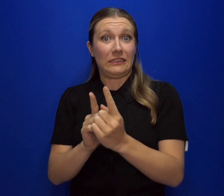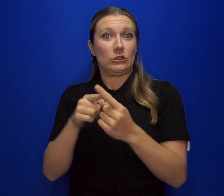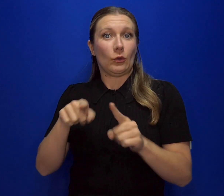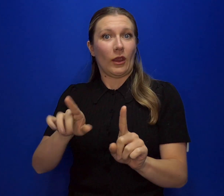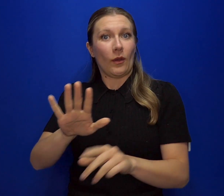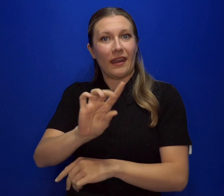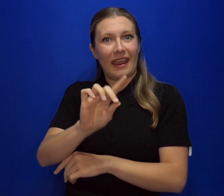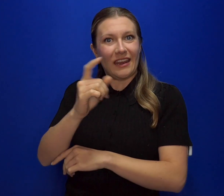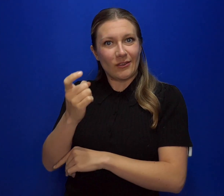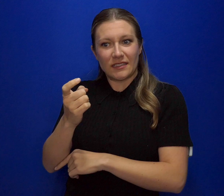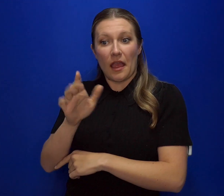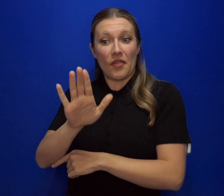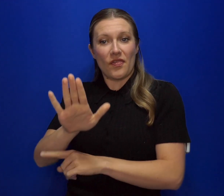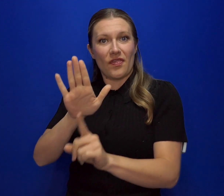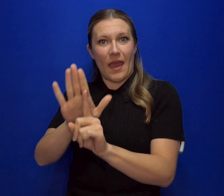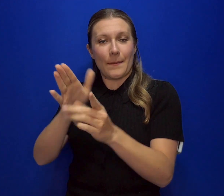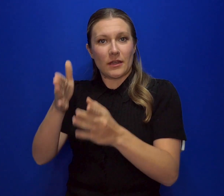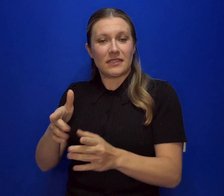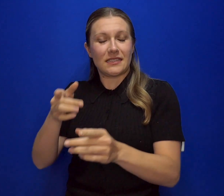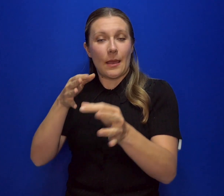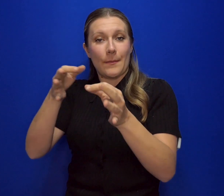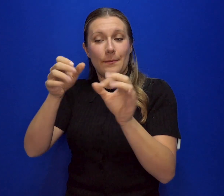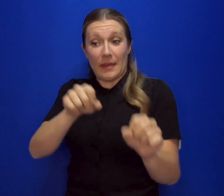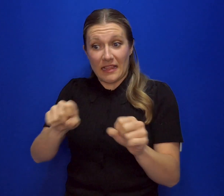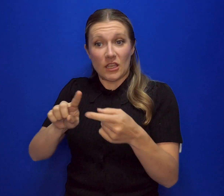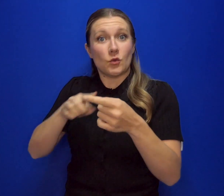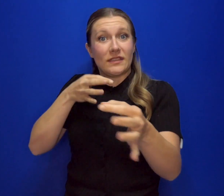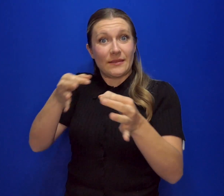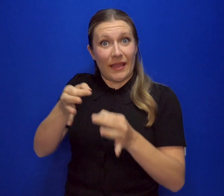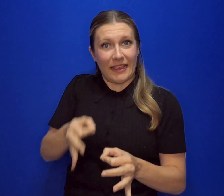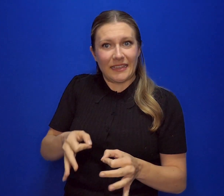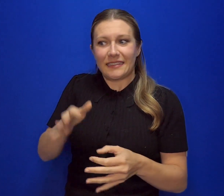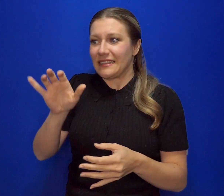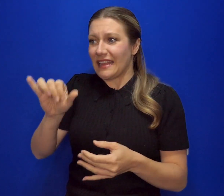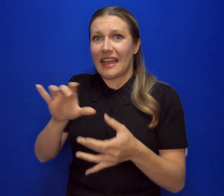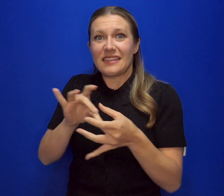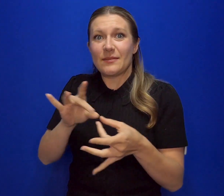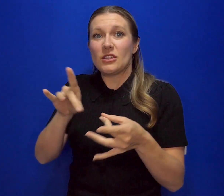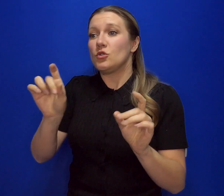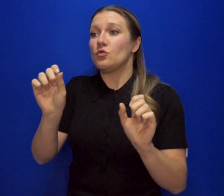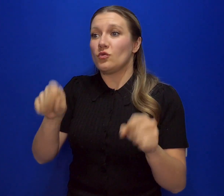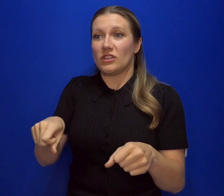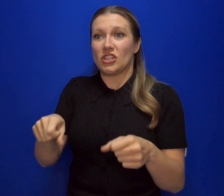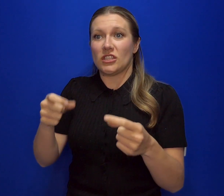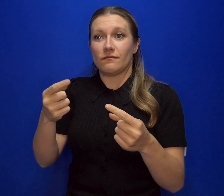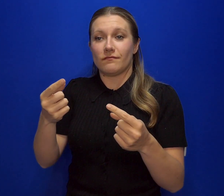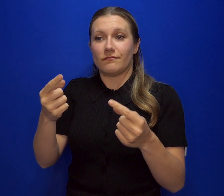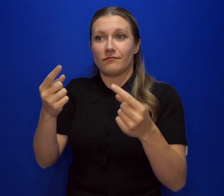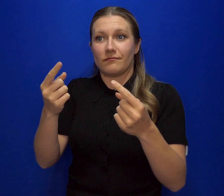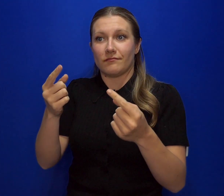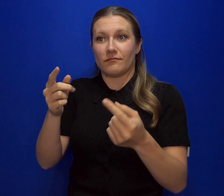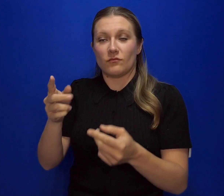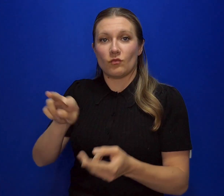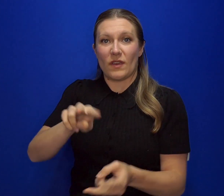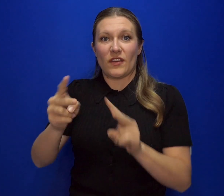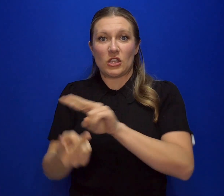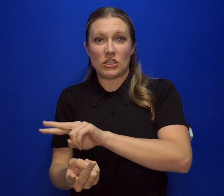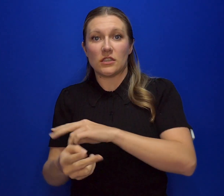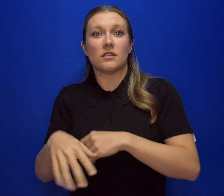too, just True. Their ability to explain something, because that statement, you could just say it in reverse. You could say, hey,